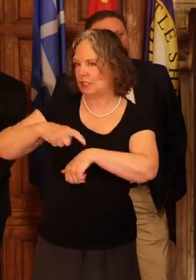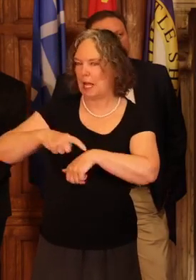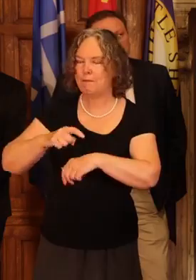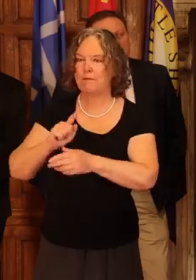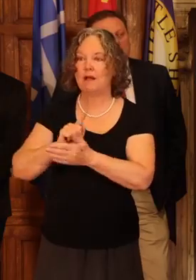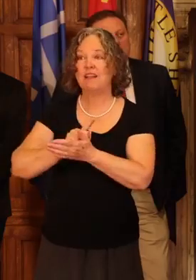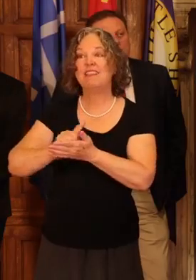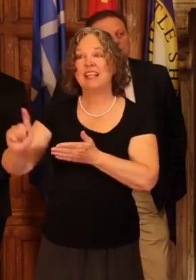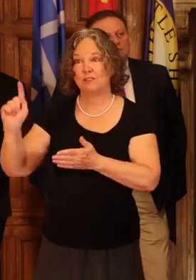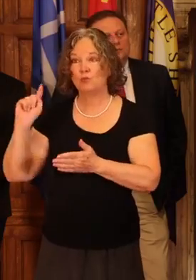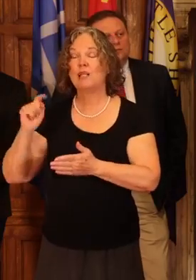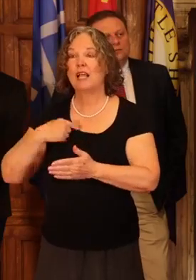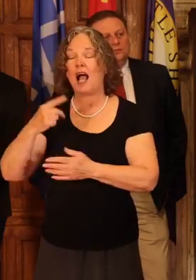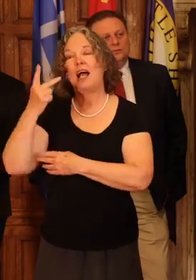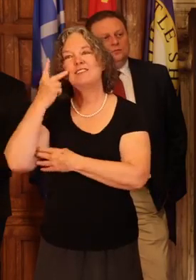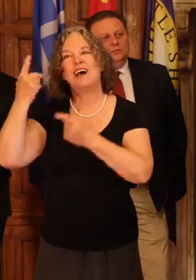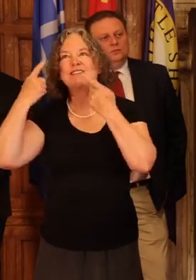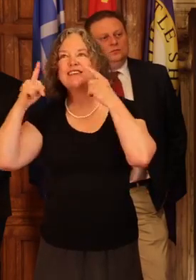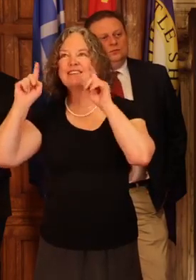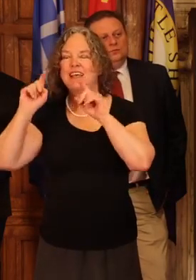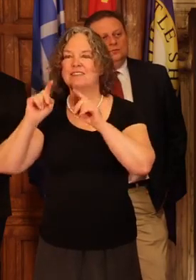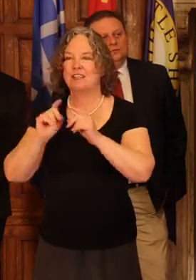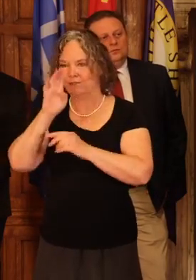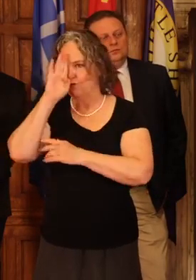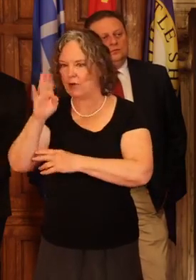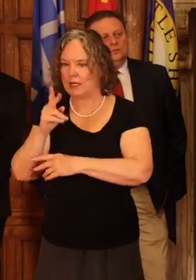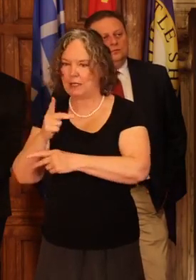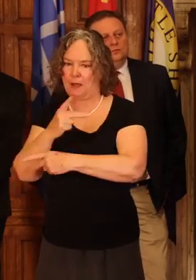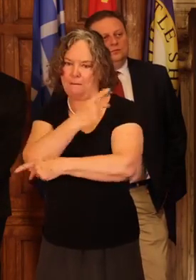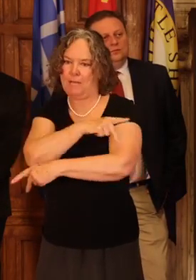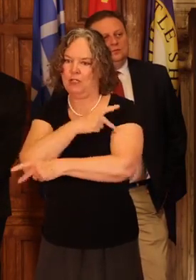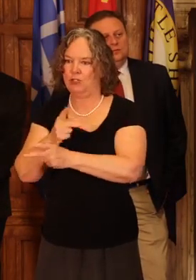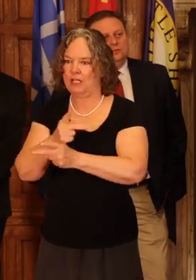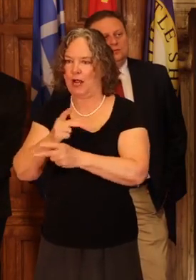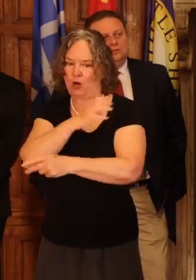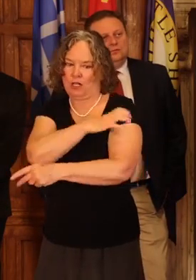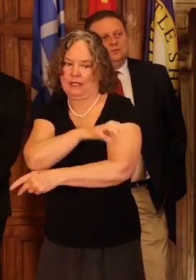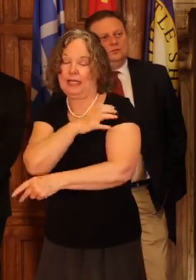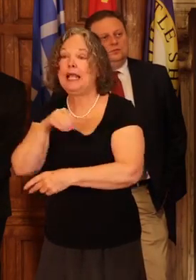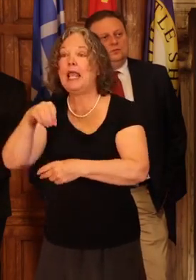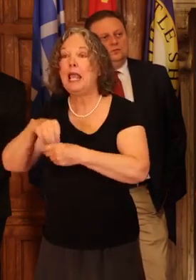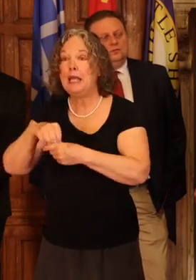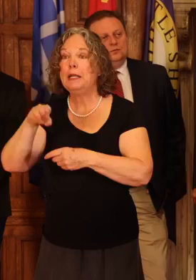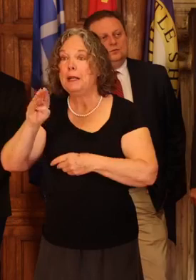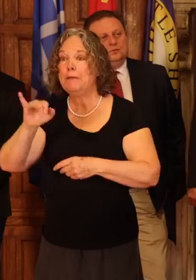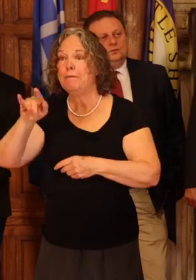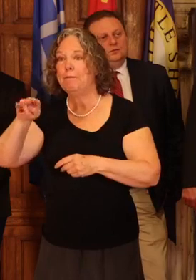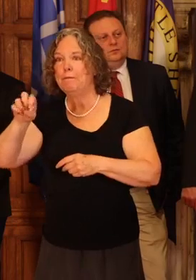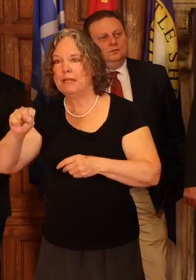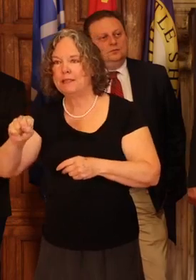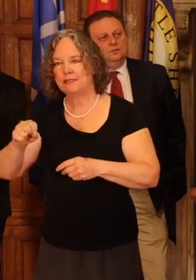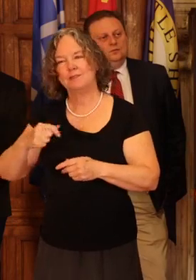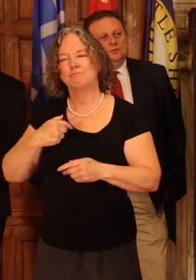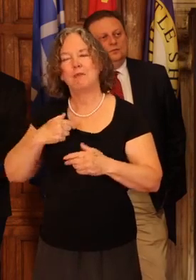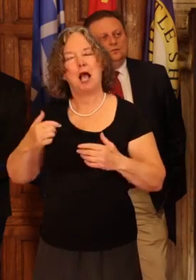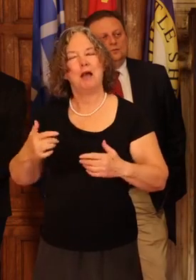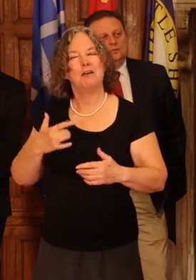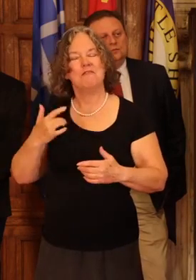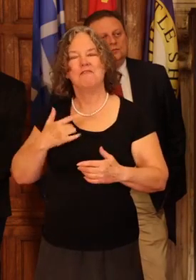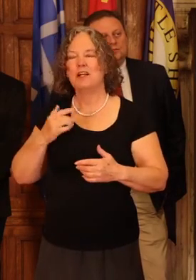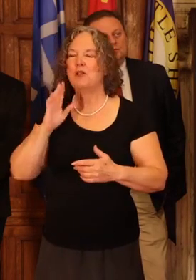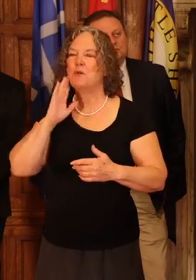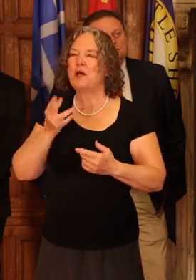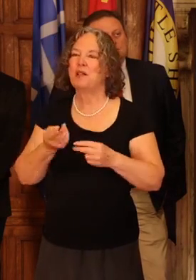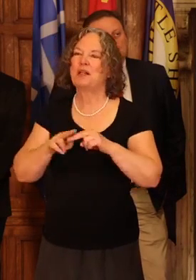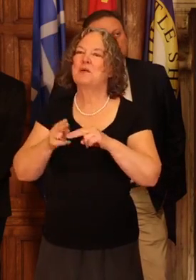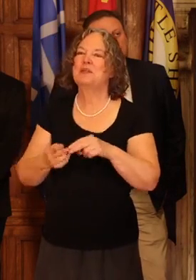I saw the success of a direct patient care clinic in Billings, and I'm encouraged at the prospect as they expand across